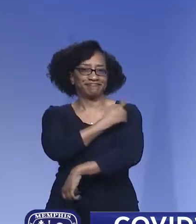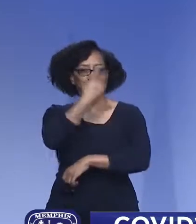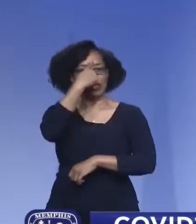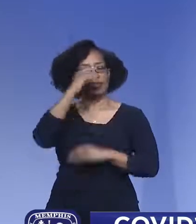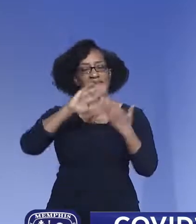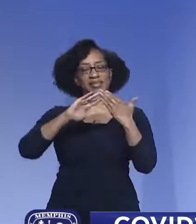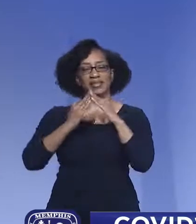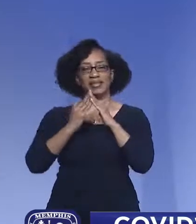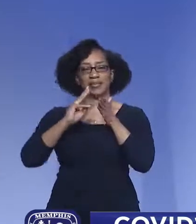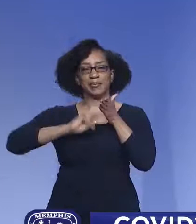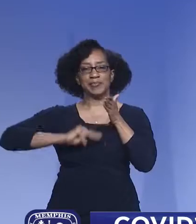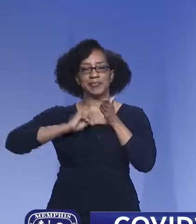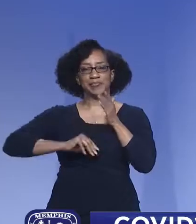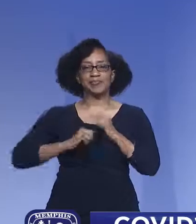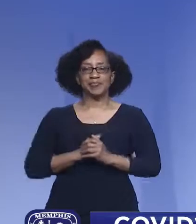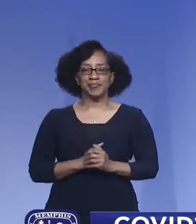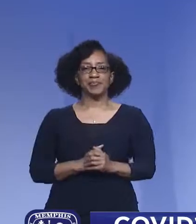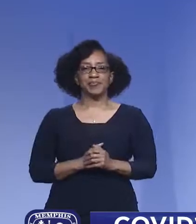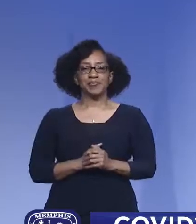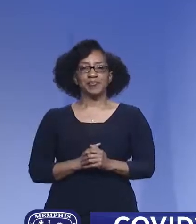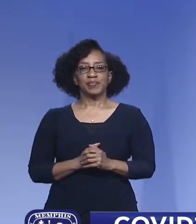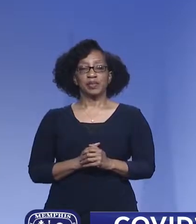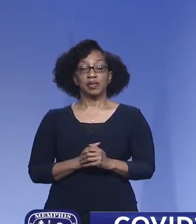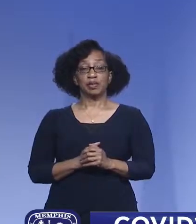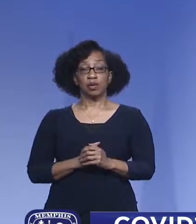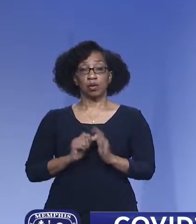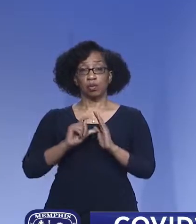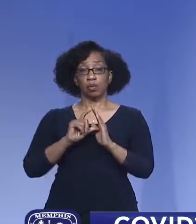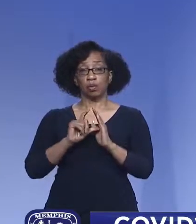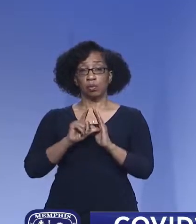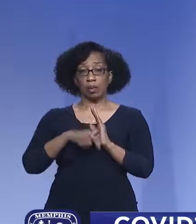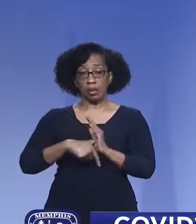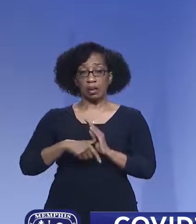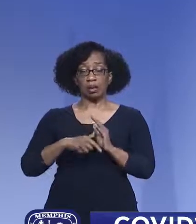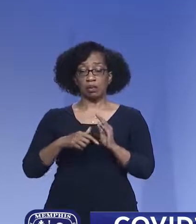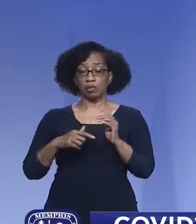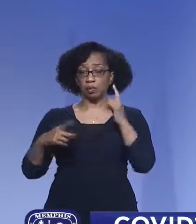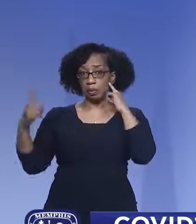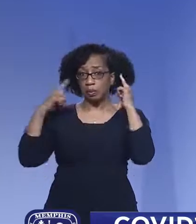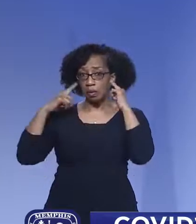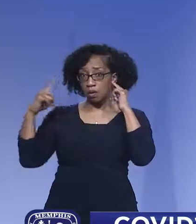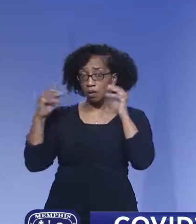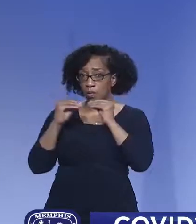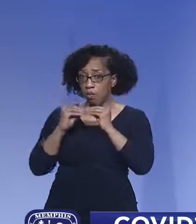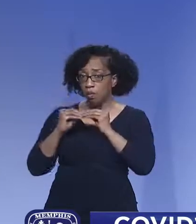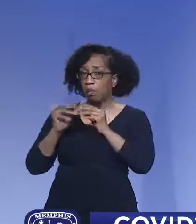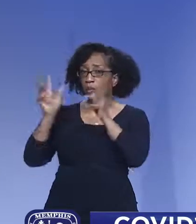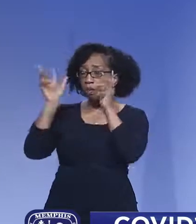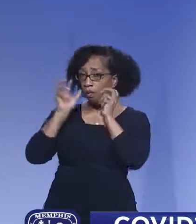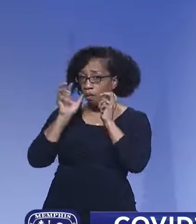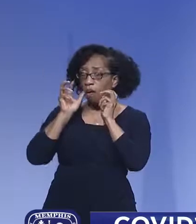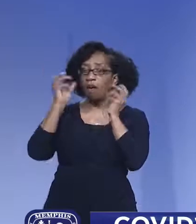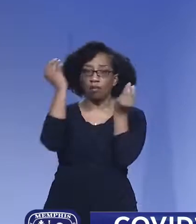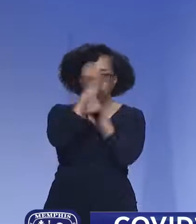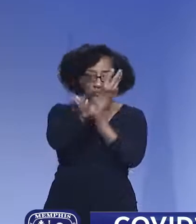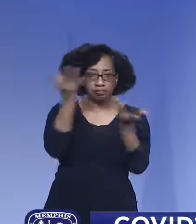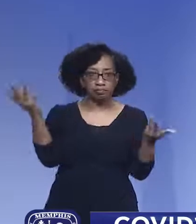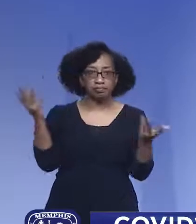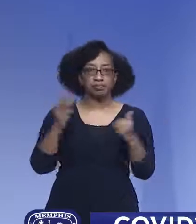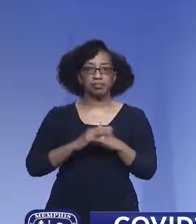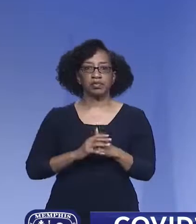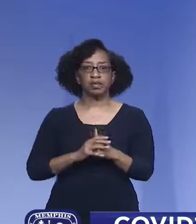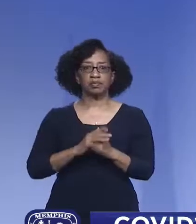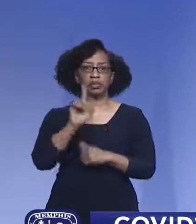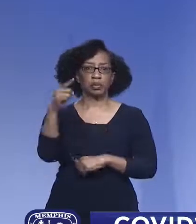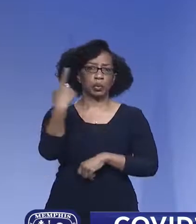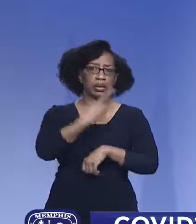of Memphis. So we will provide more information as it becomes available. We do not know yet whether it is a single day, a multi-day,